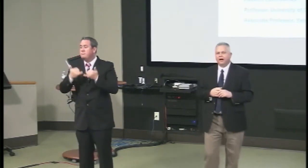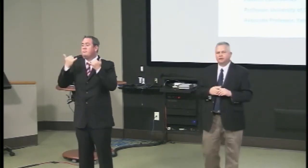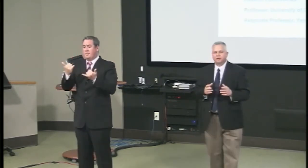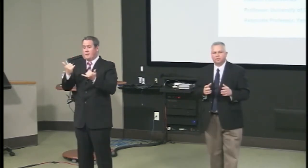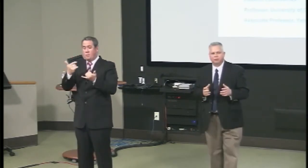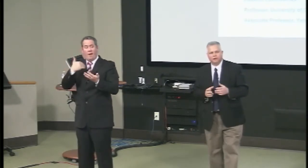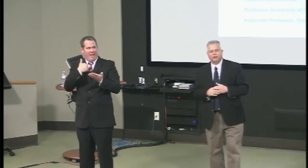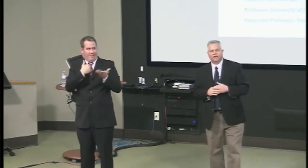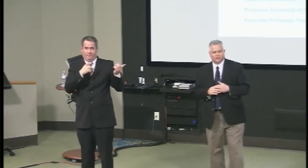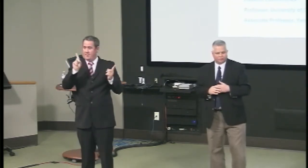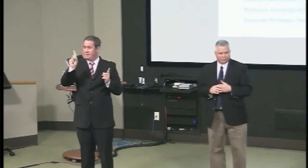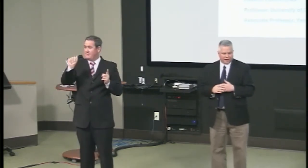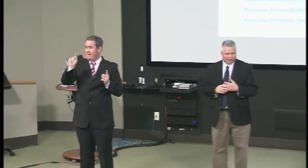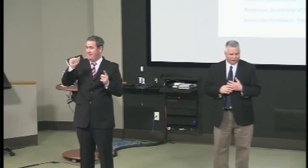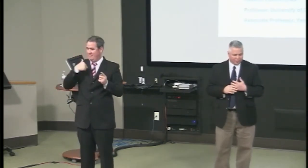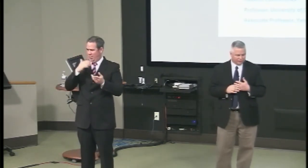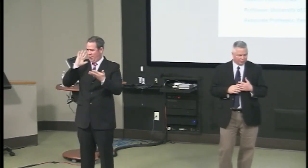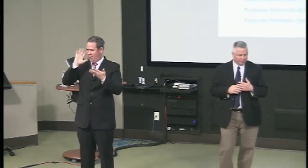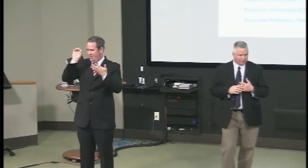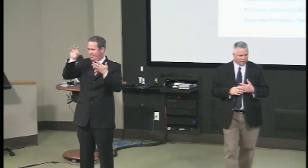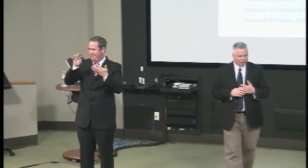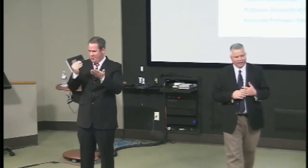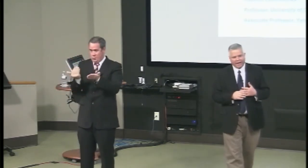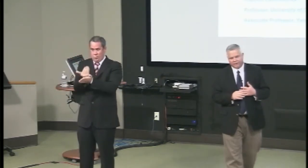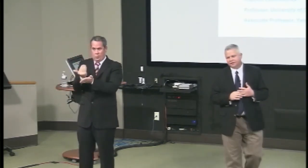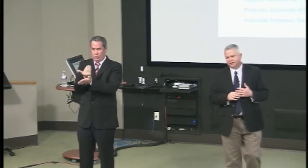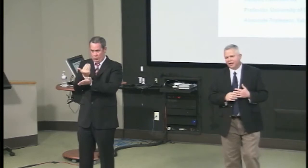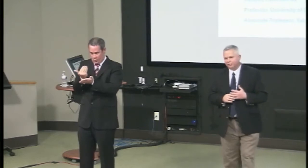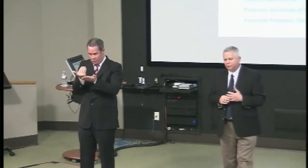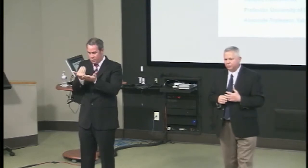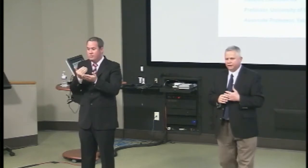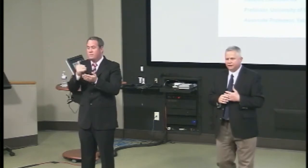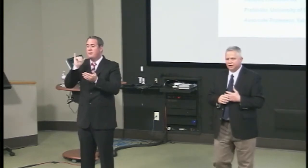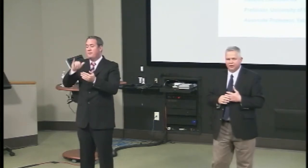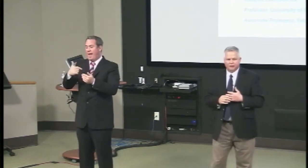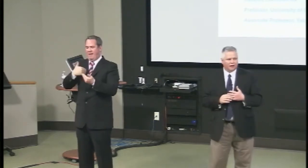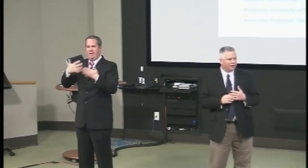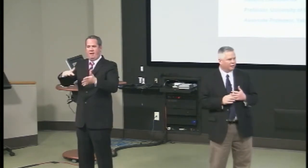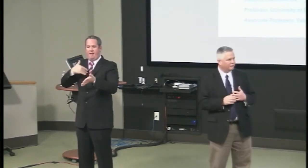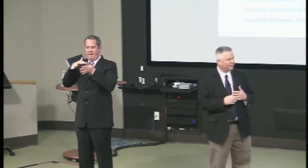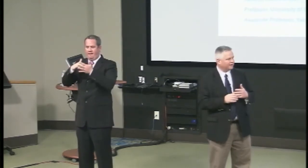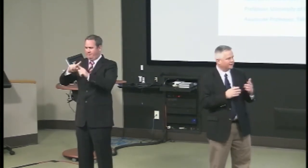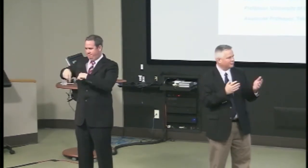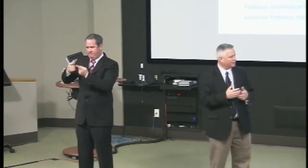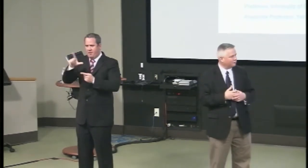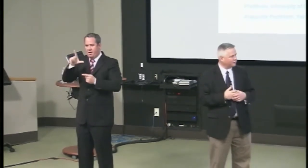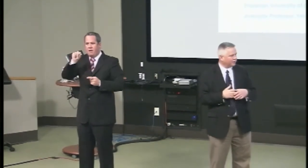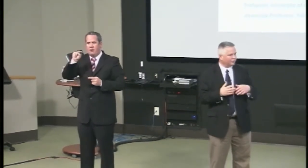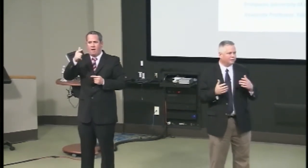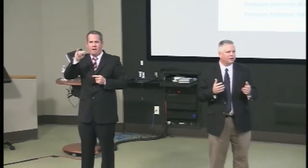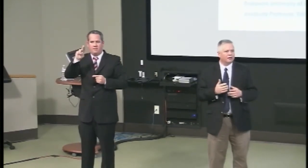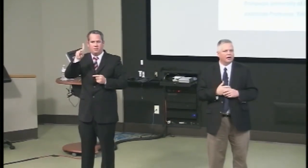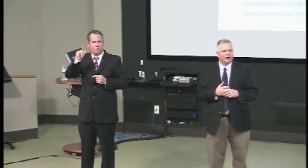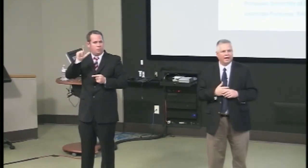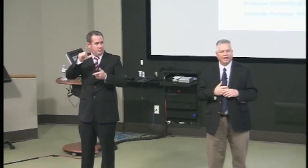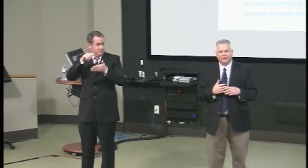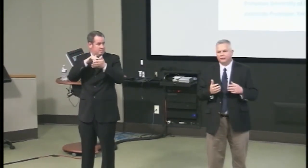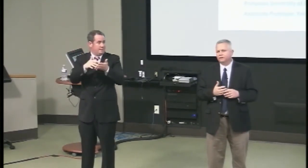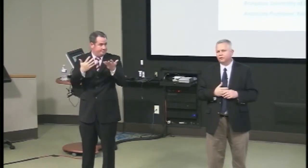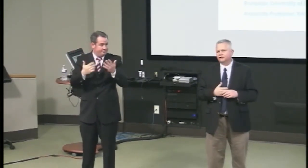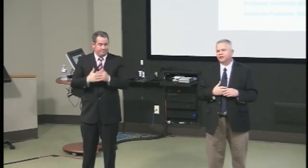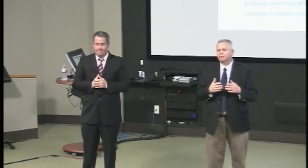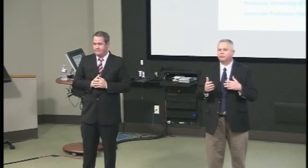I also want to bring greetings from my colleagues at Haskins Laboratories. As Tom said, we're at